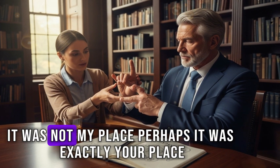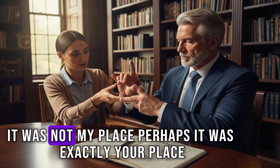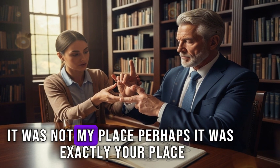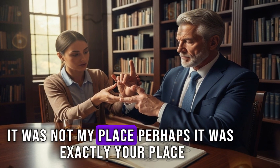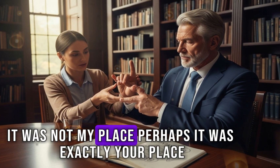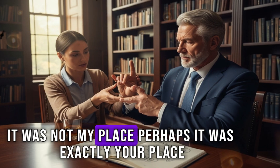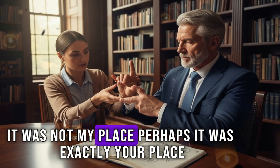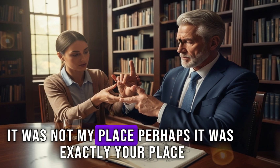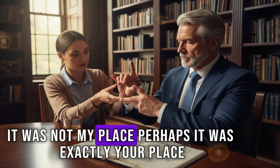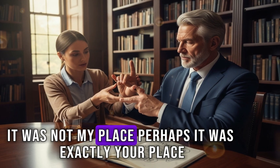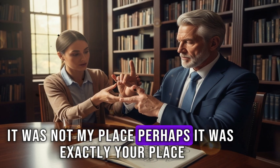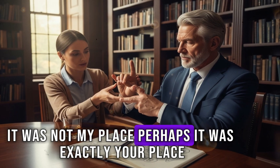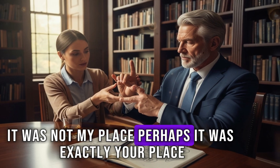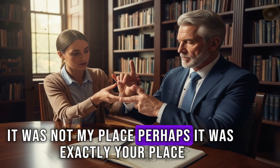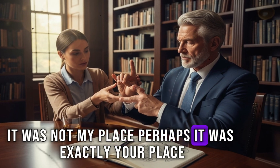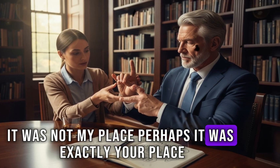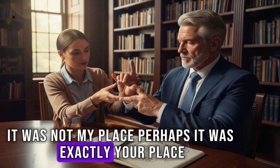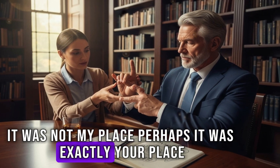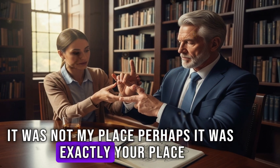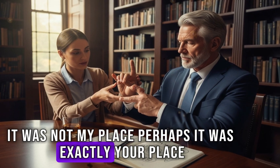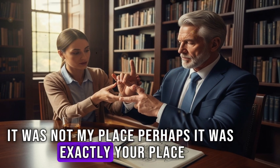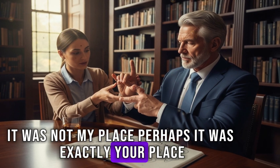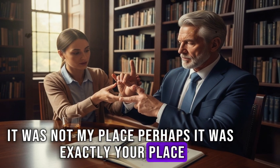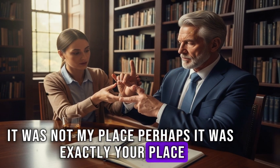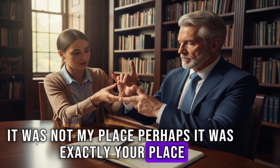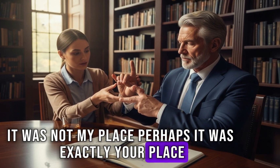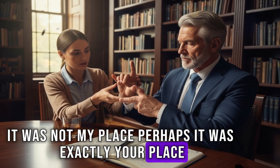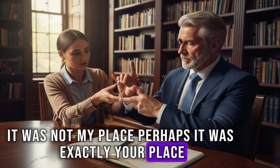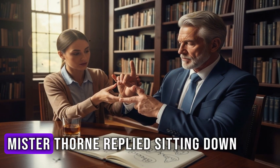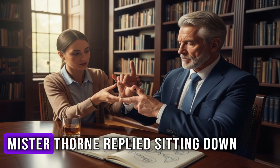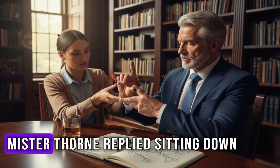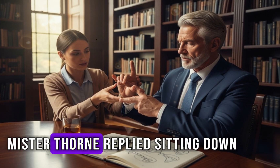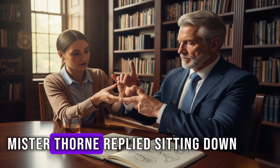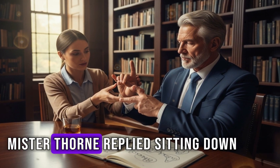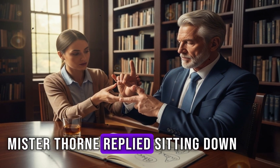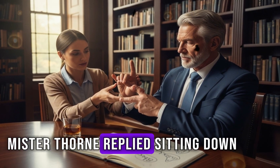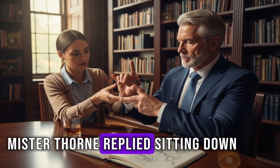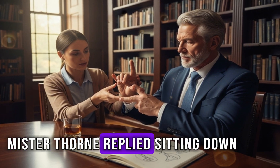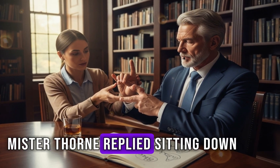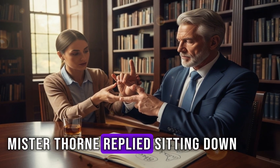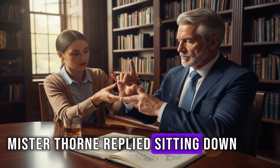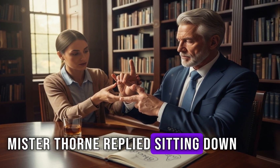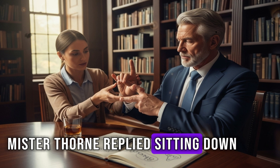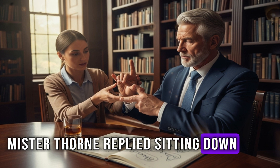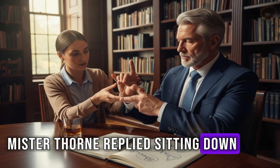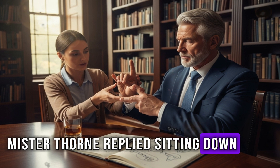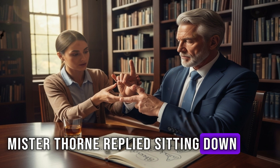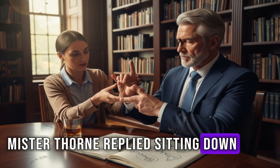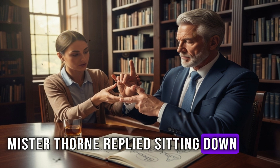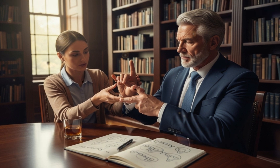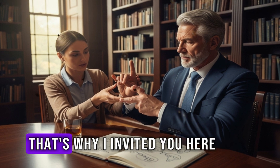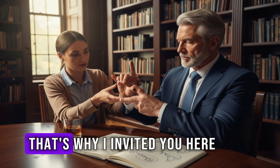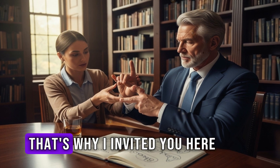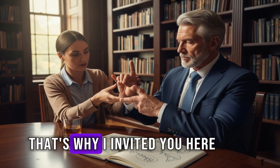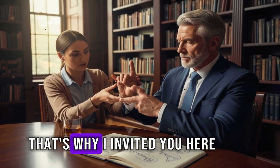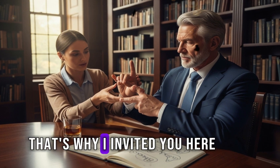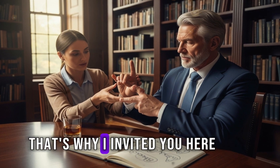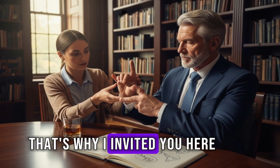my place." "Perhaps it was exactly your place," Mr. Thorne replied, sitting down. "That's why I invited